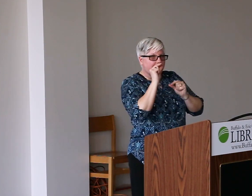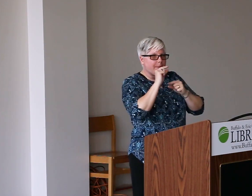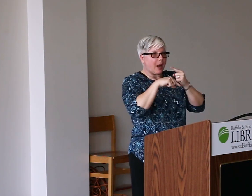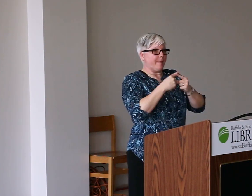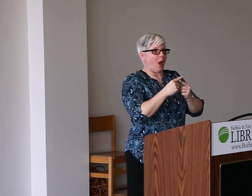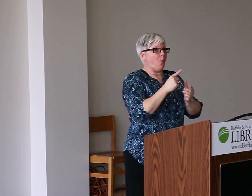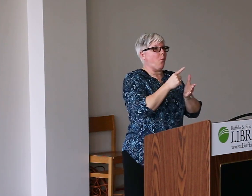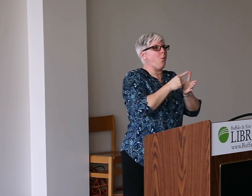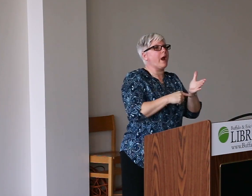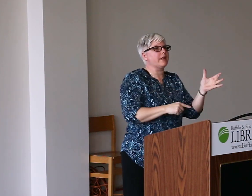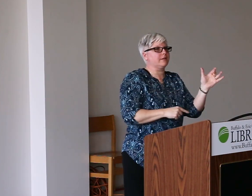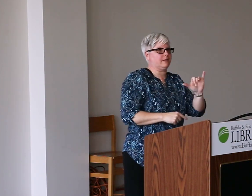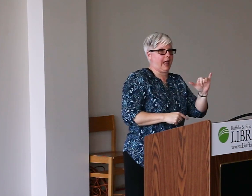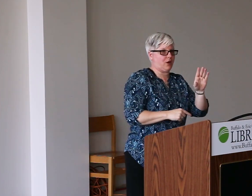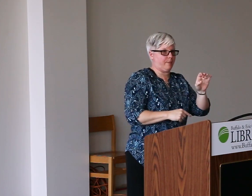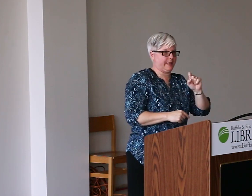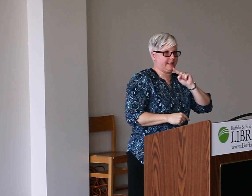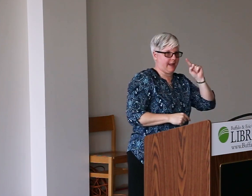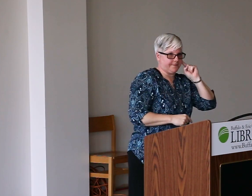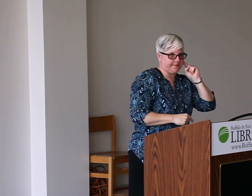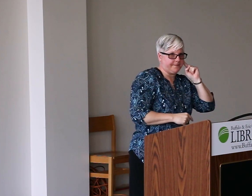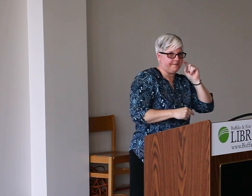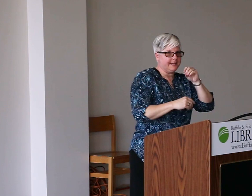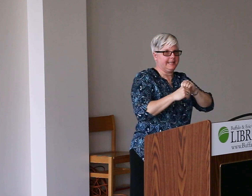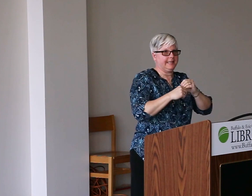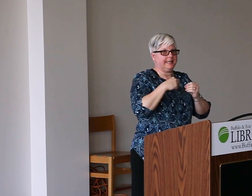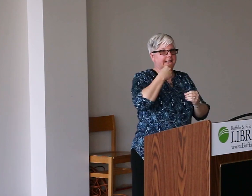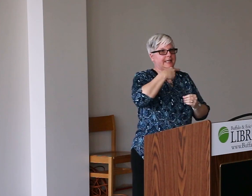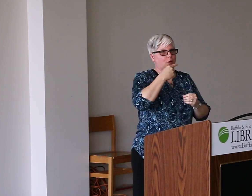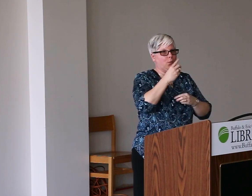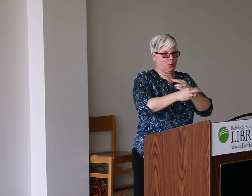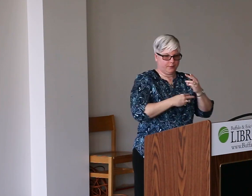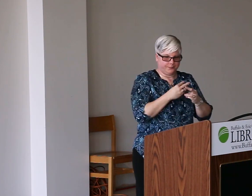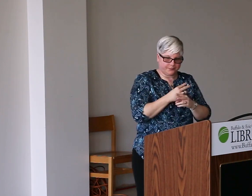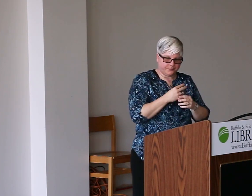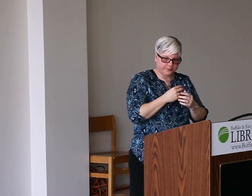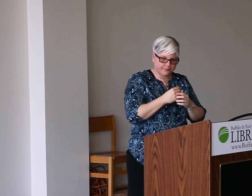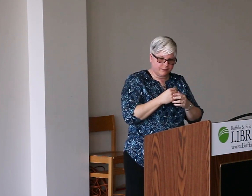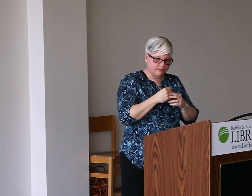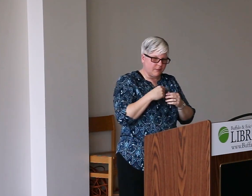So let's talk a little bit about what it's like to be deaf in a hearing world.